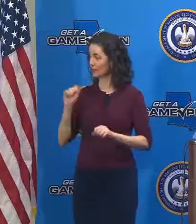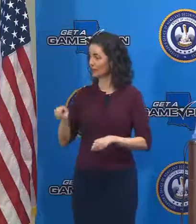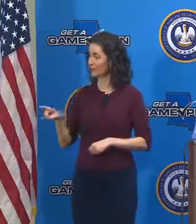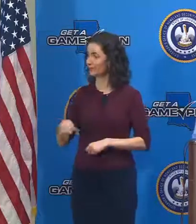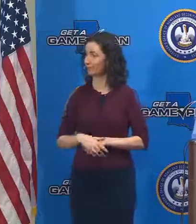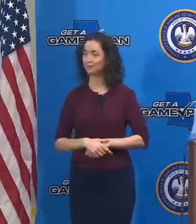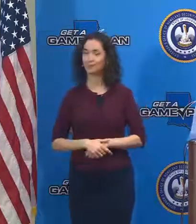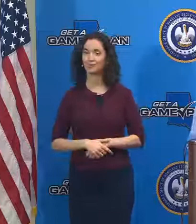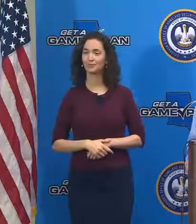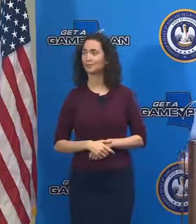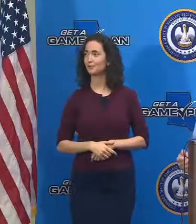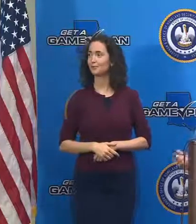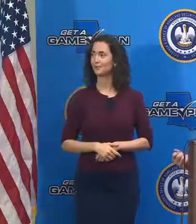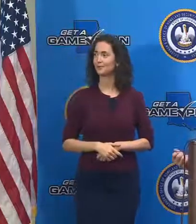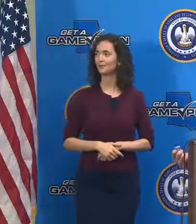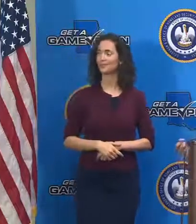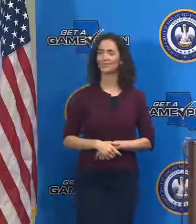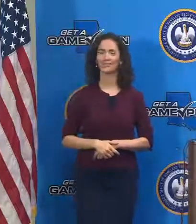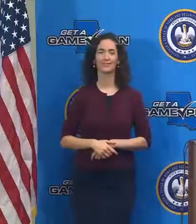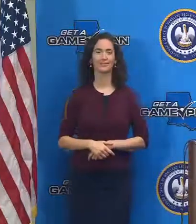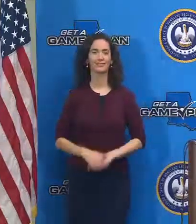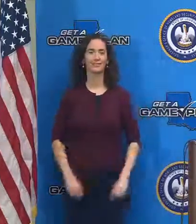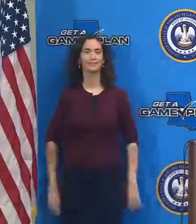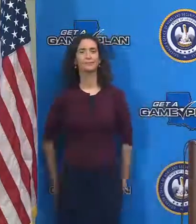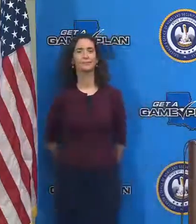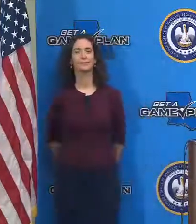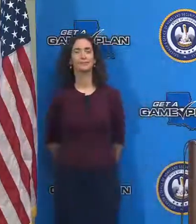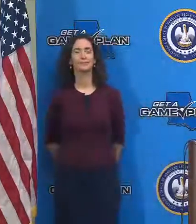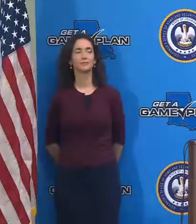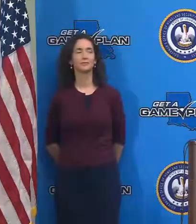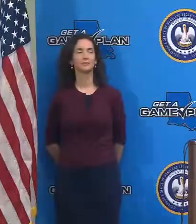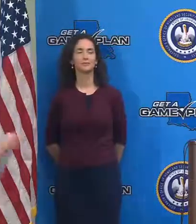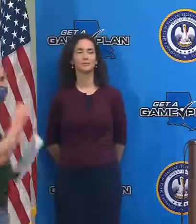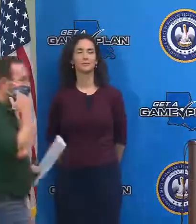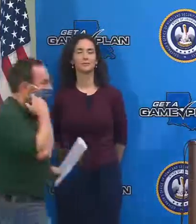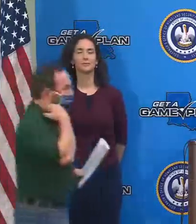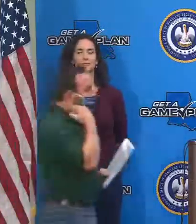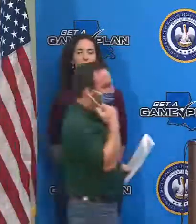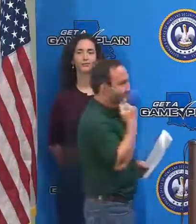that. Yeah, go ahead.